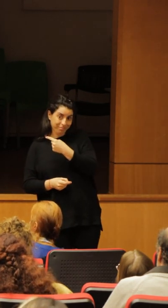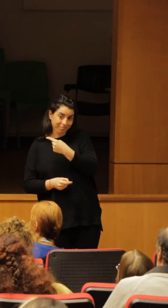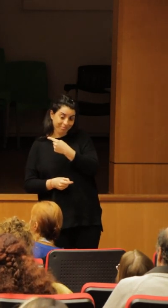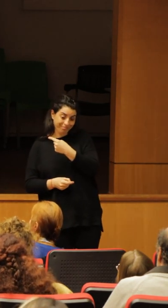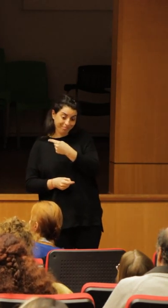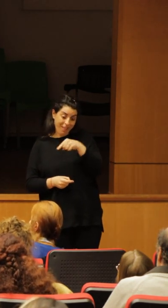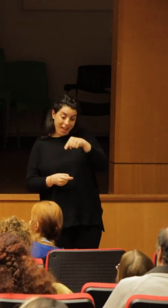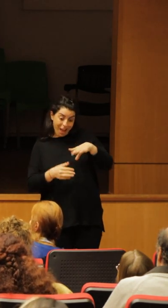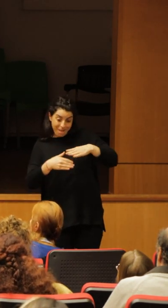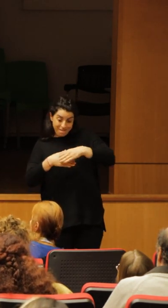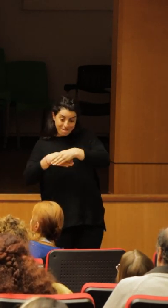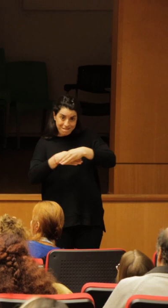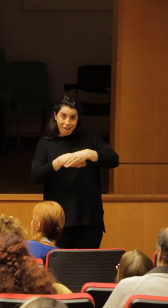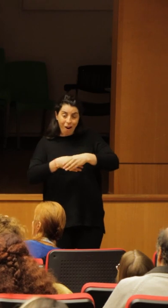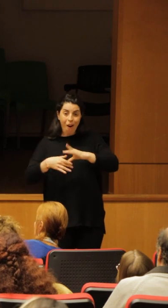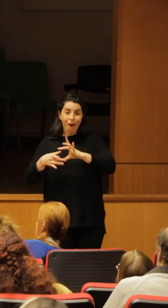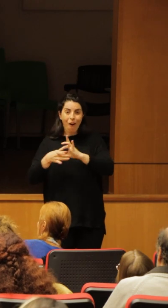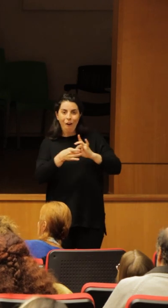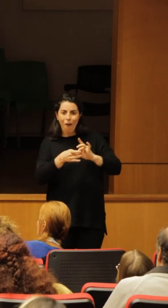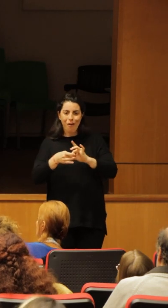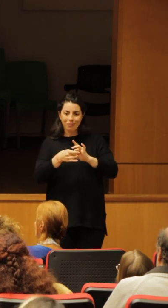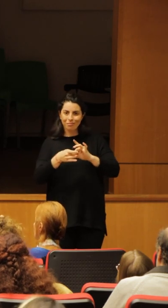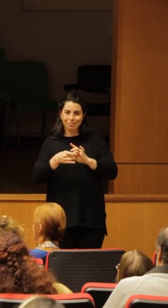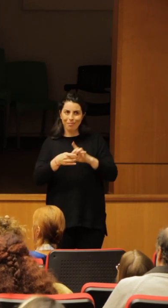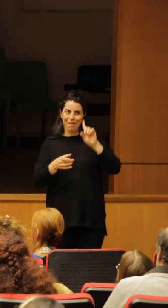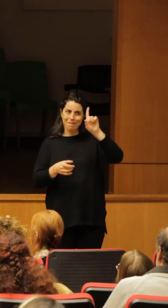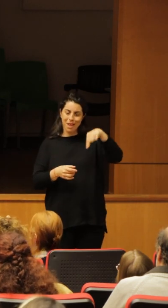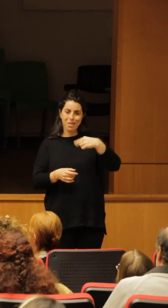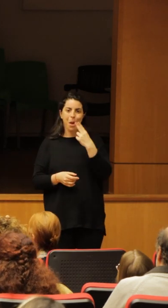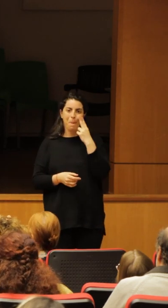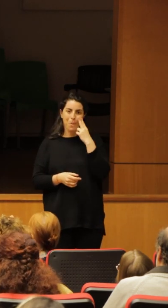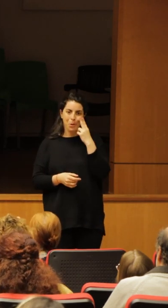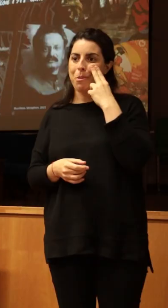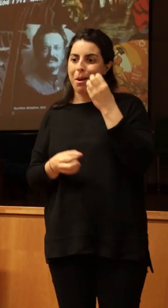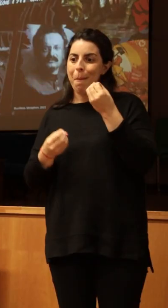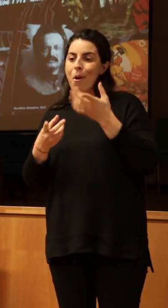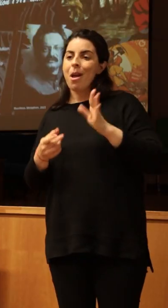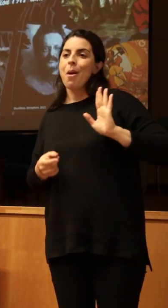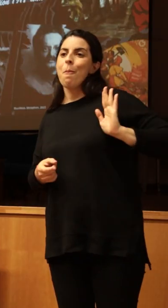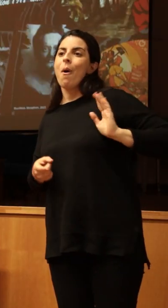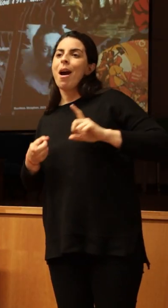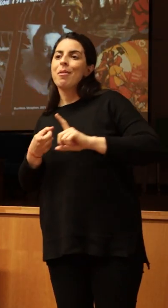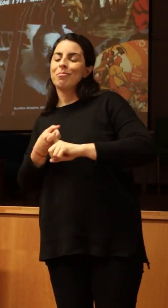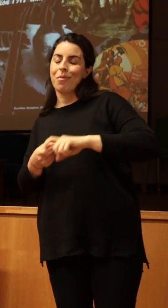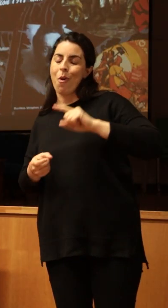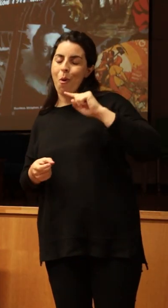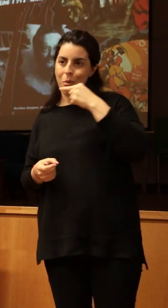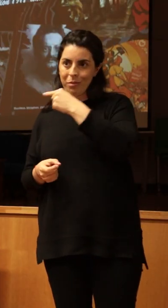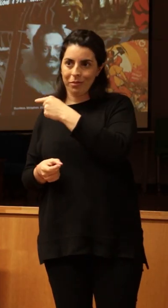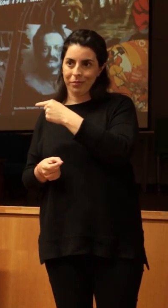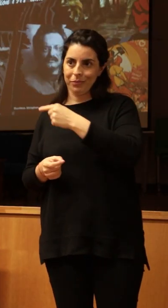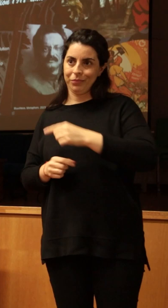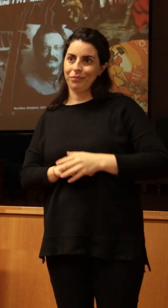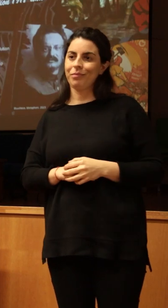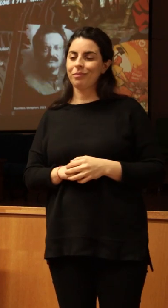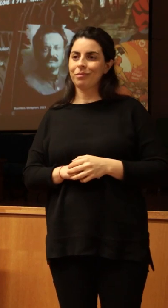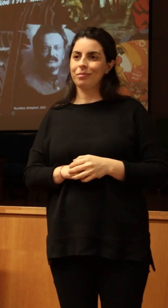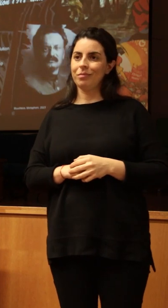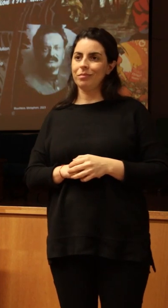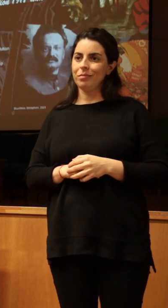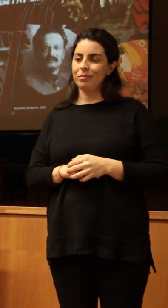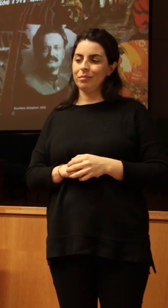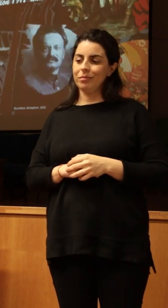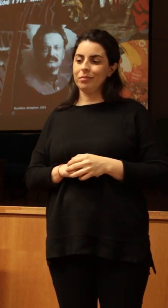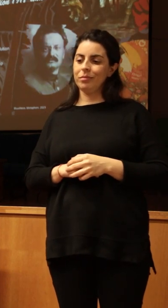Y ahí vieron todos los problemas empiezan ahí con los rusos porque ella es rusa. He was friends and very